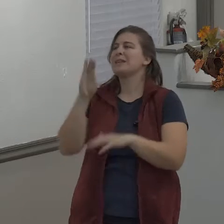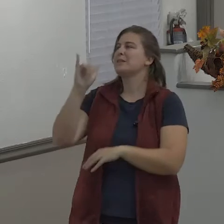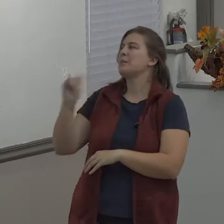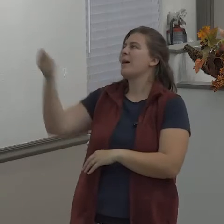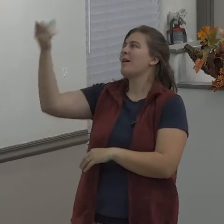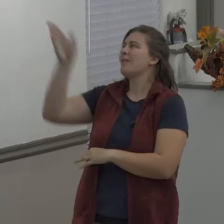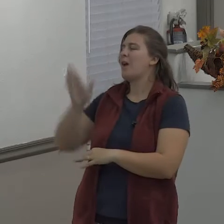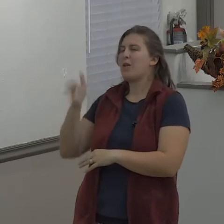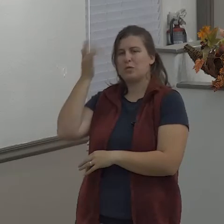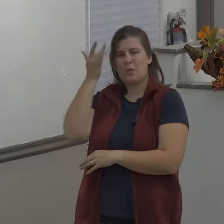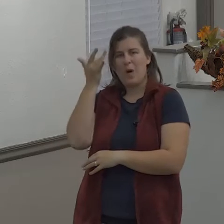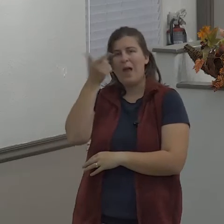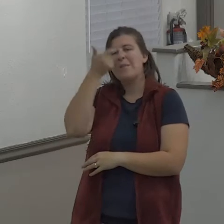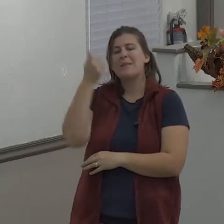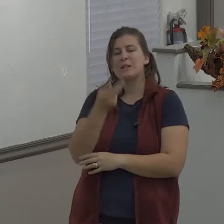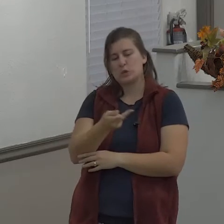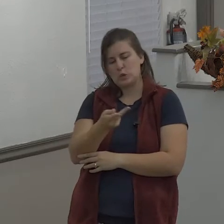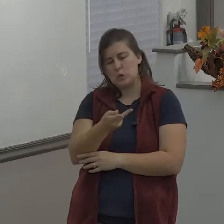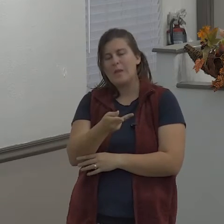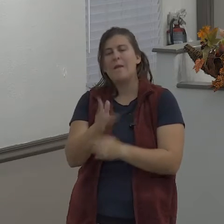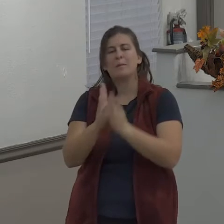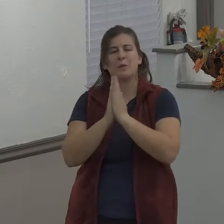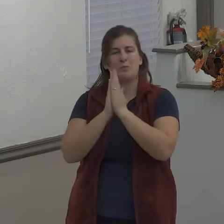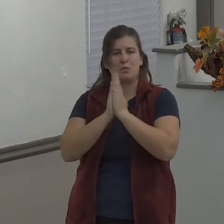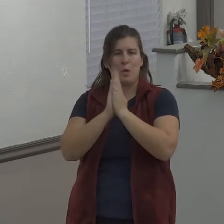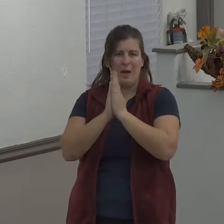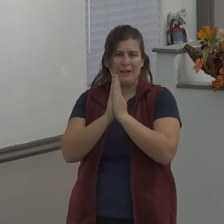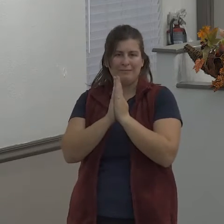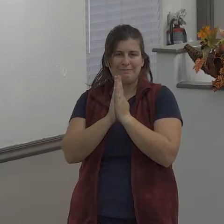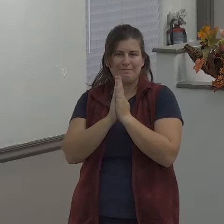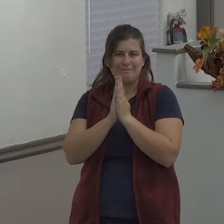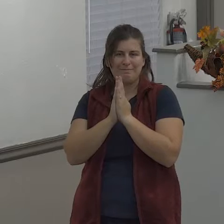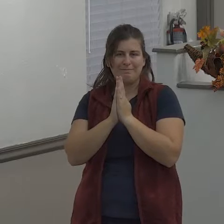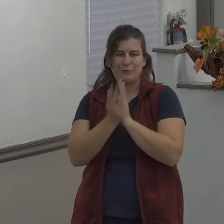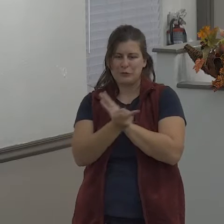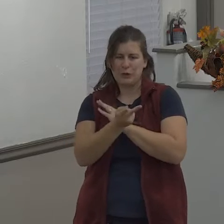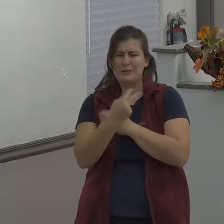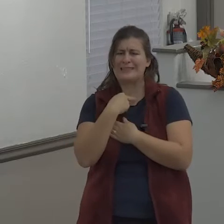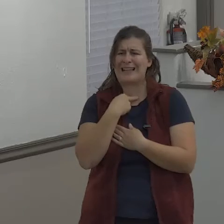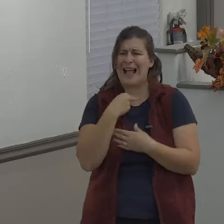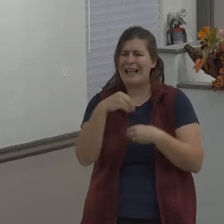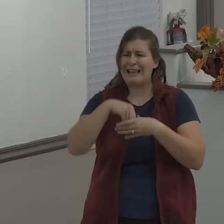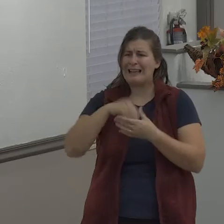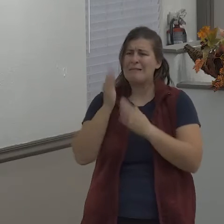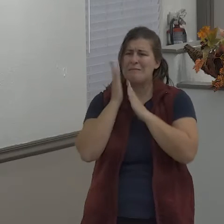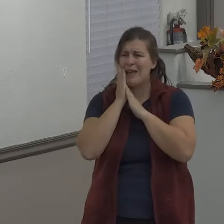were was because the prayers of those two little invalid ladies.